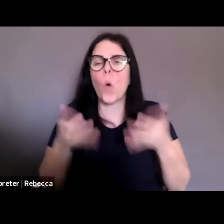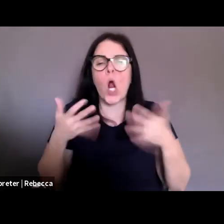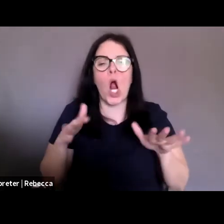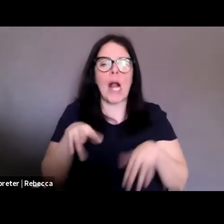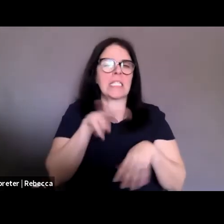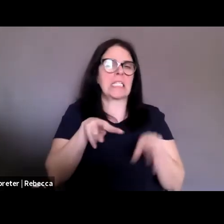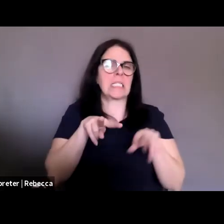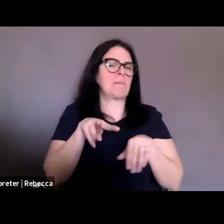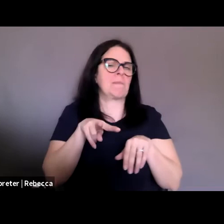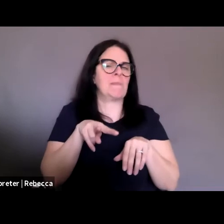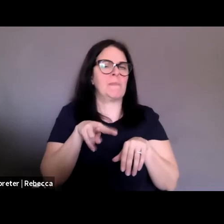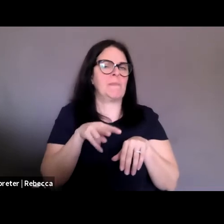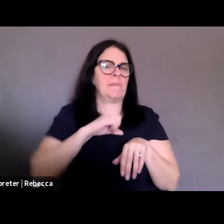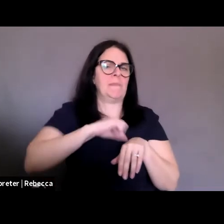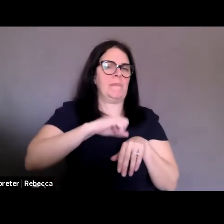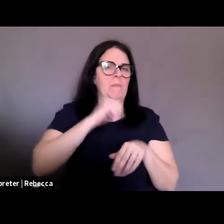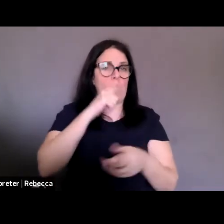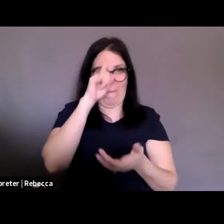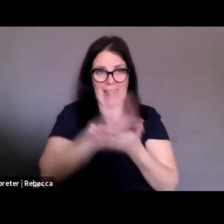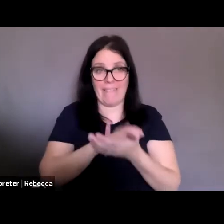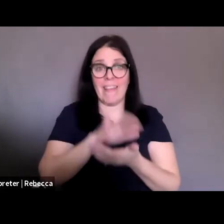And on that averaged out to 41%.